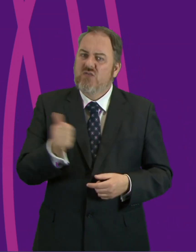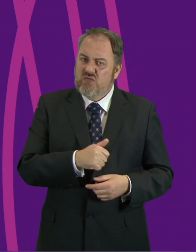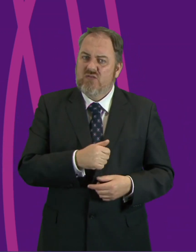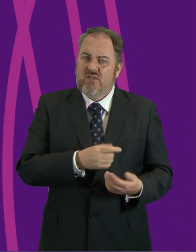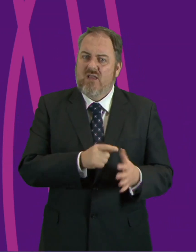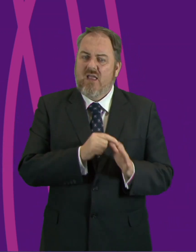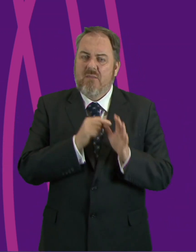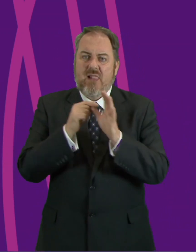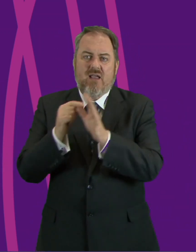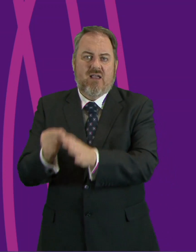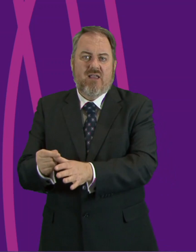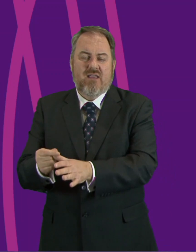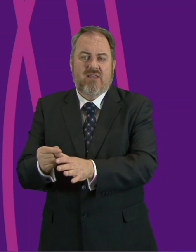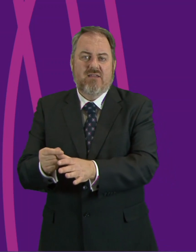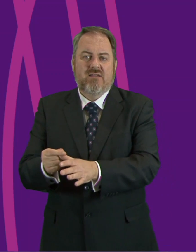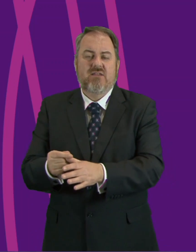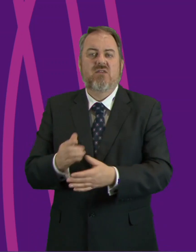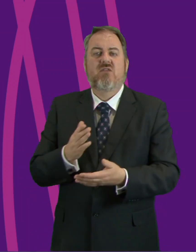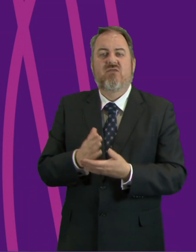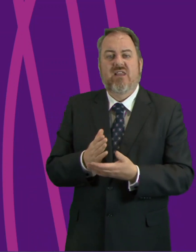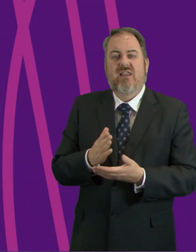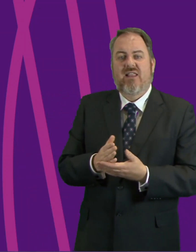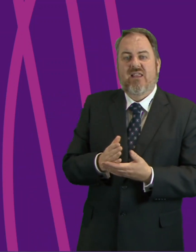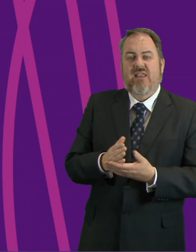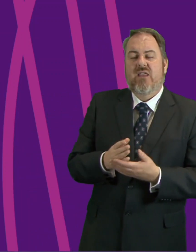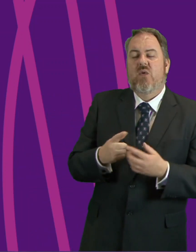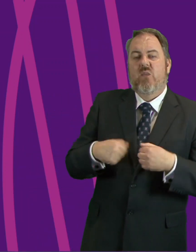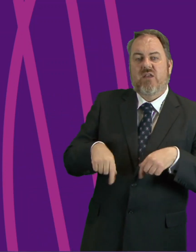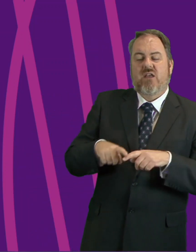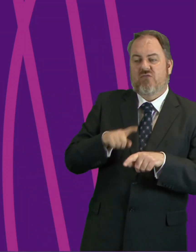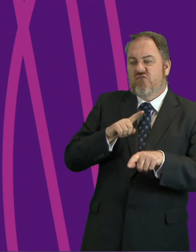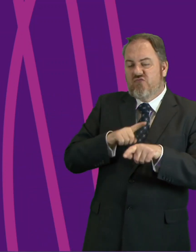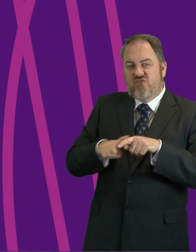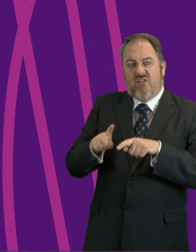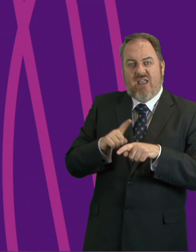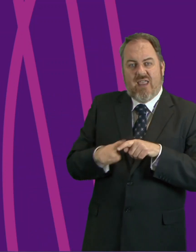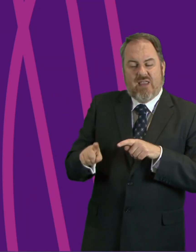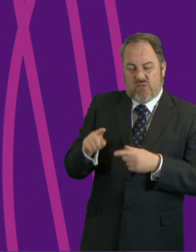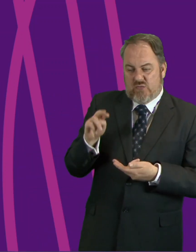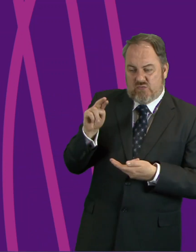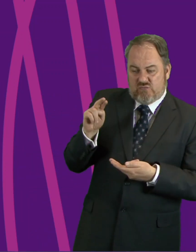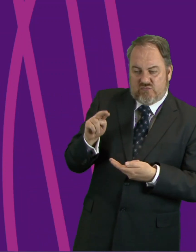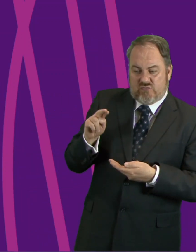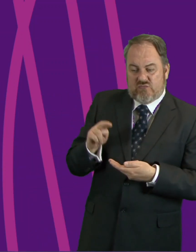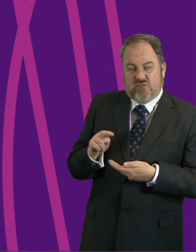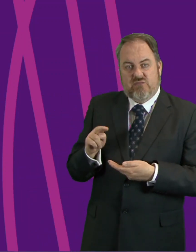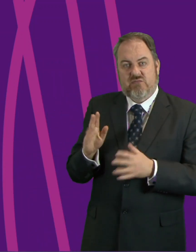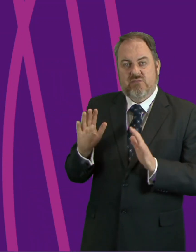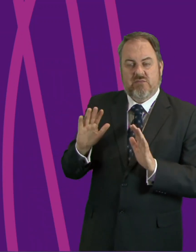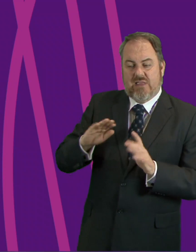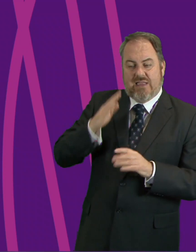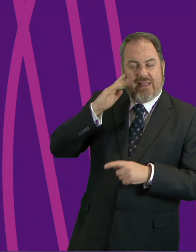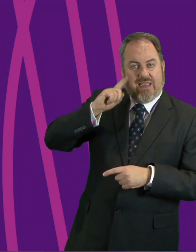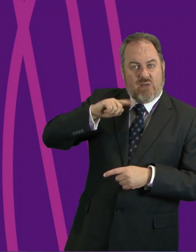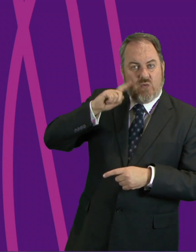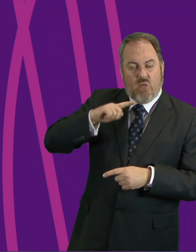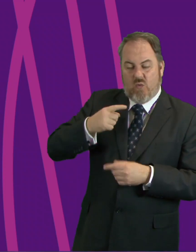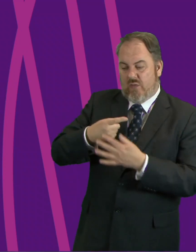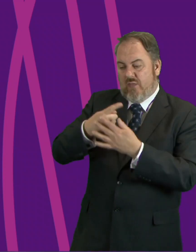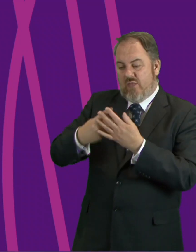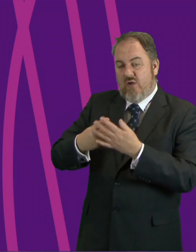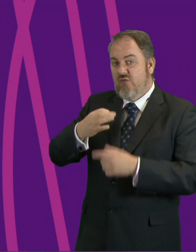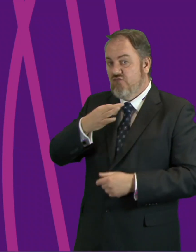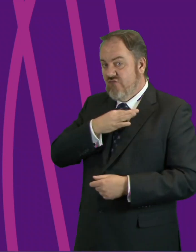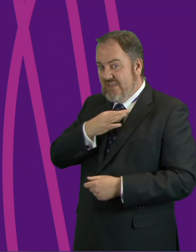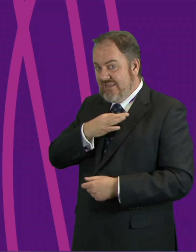a less risk-averse balance that we will strike now than we would in normal times, but I'll ask the Finance Secretary to correspond with the